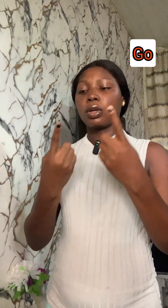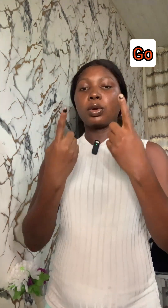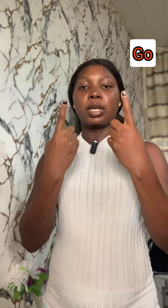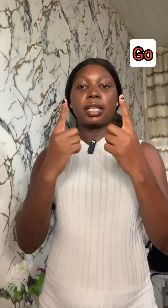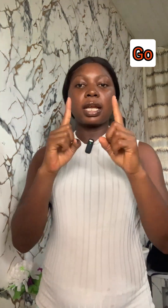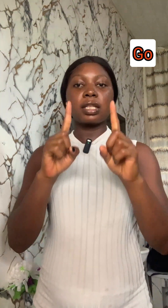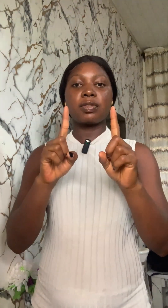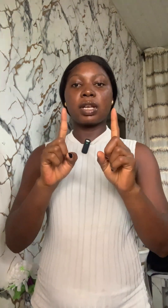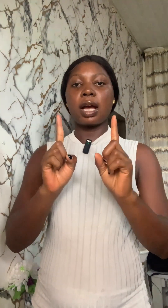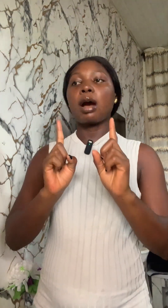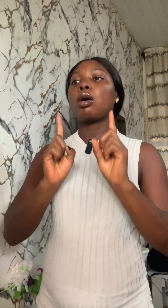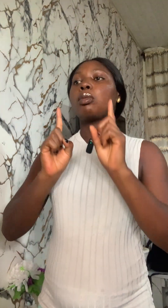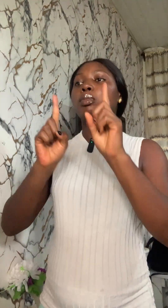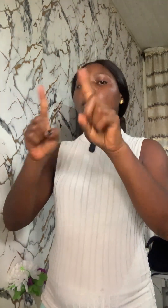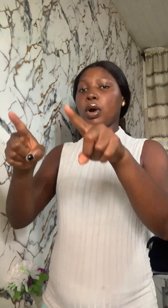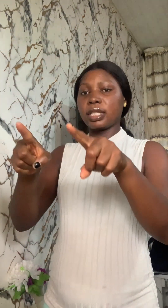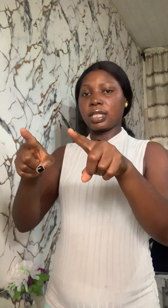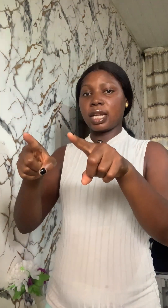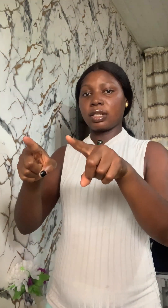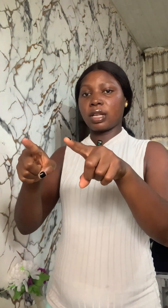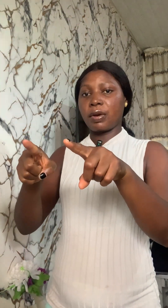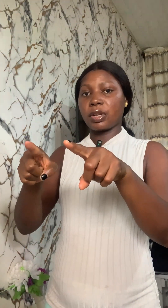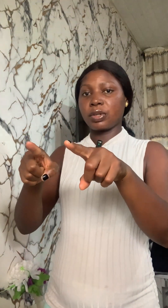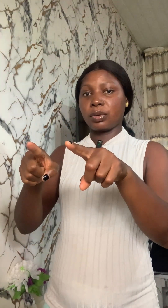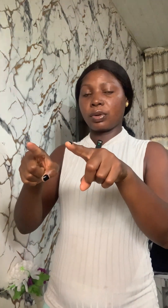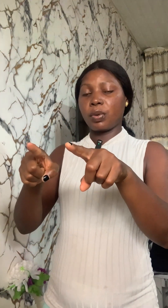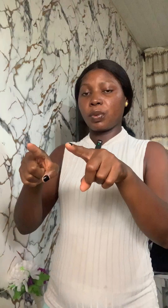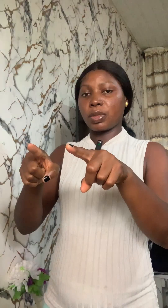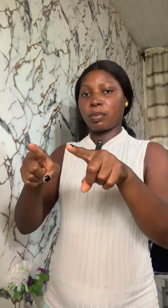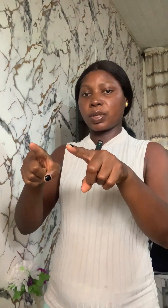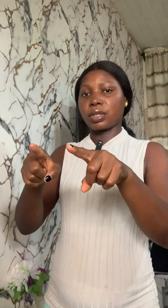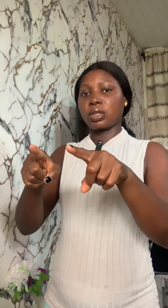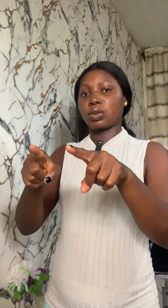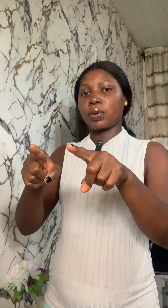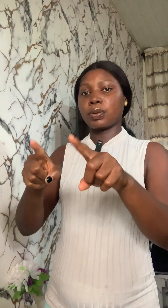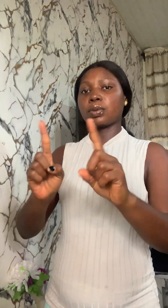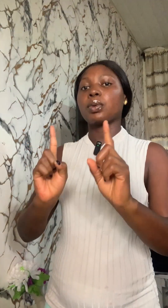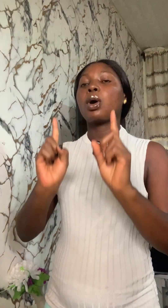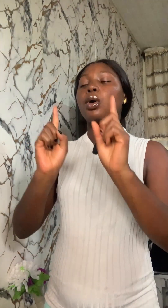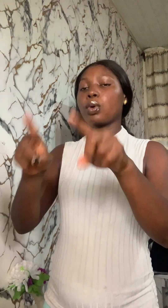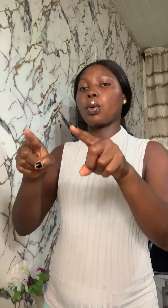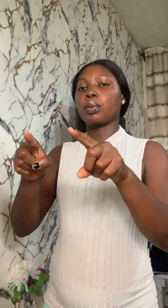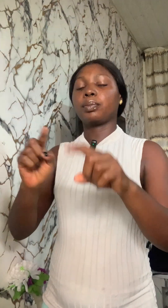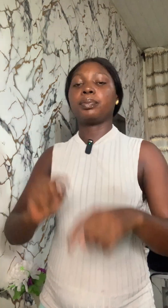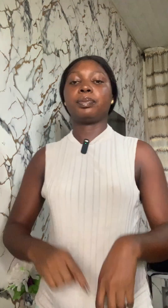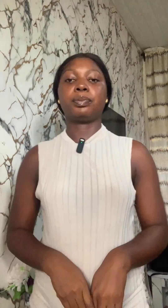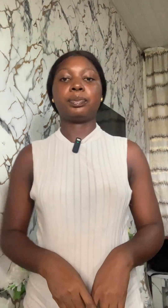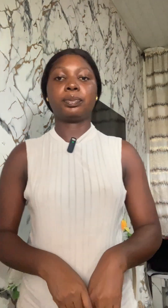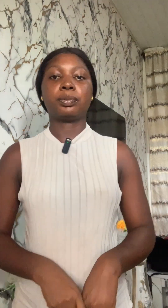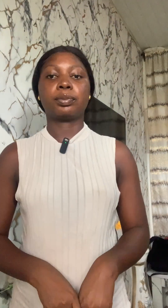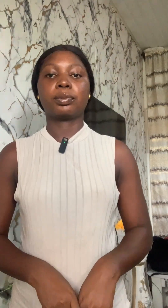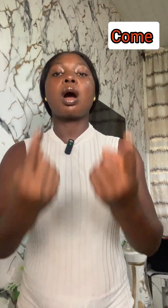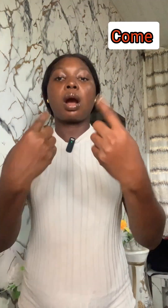Your index finger pointing at the direction where the person is going to. Go.